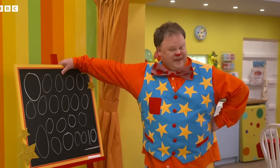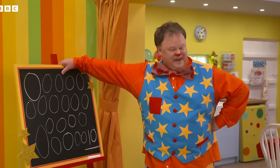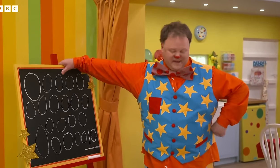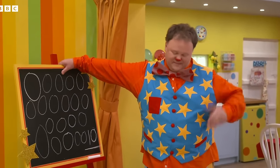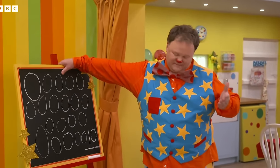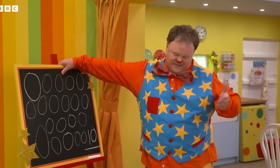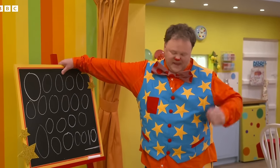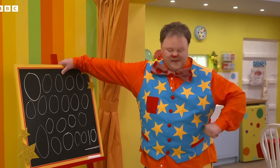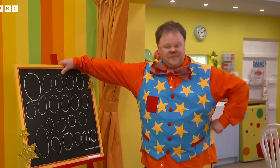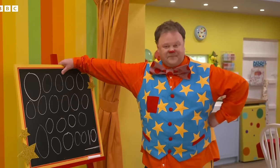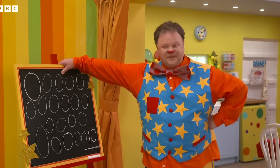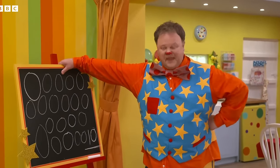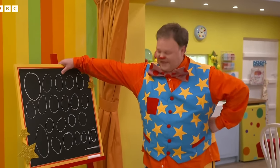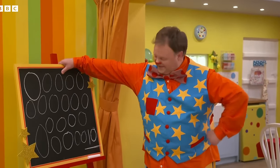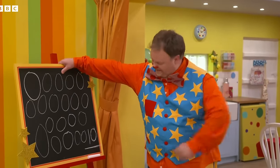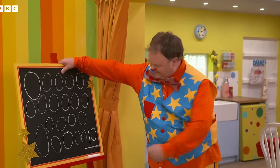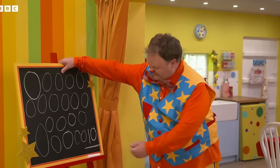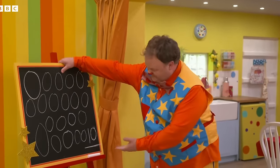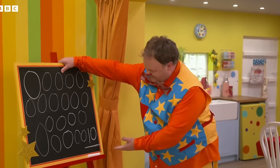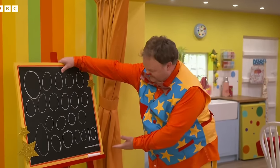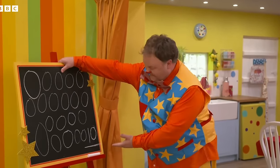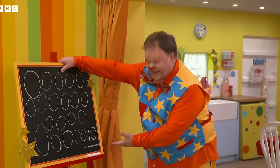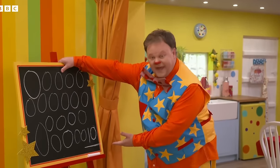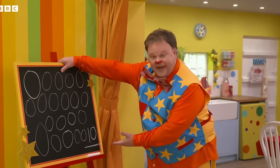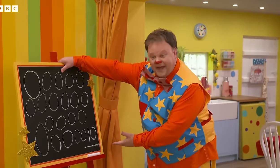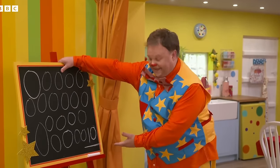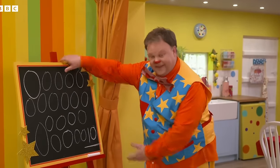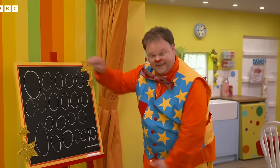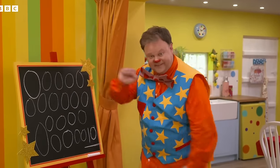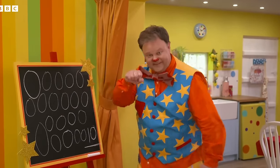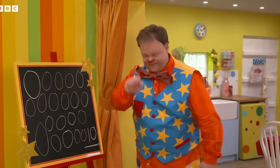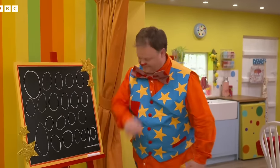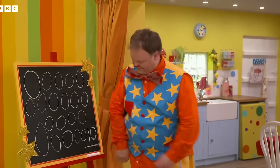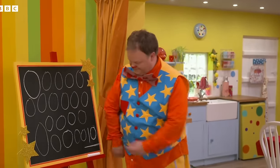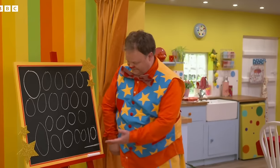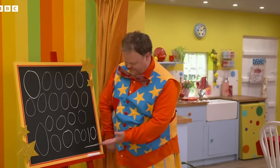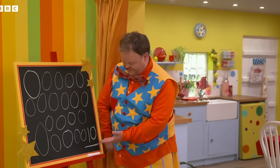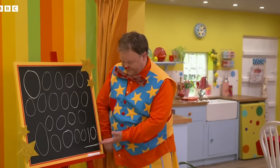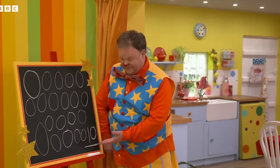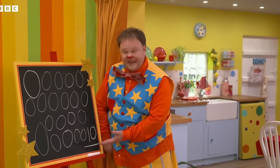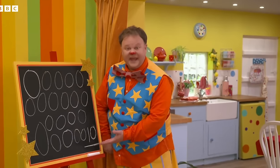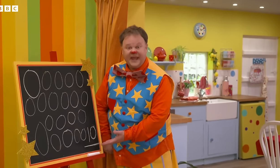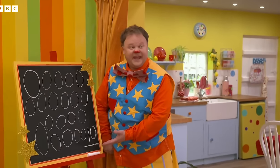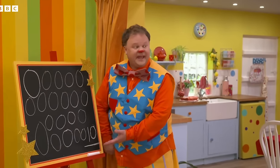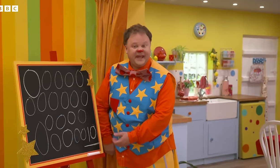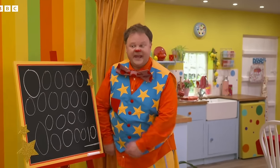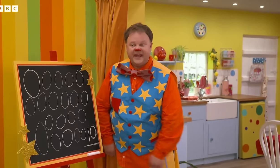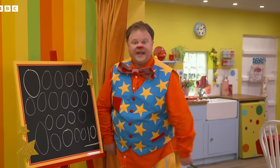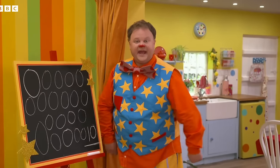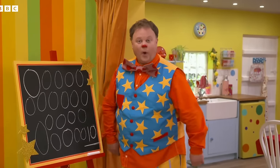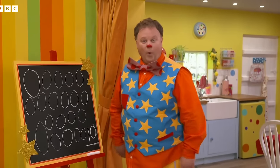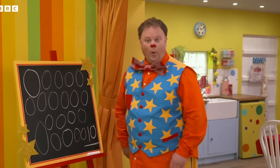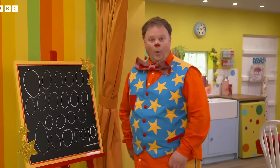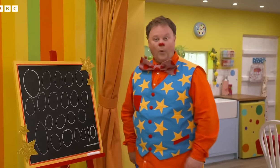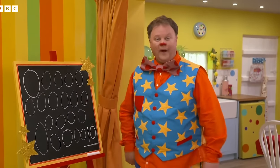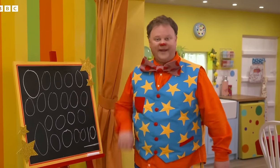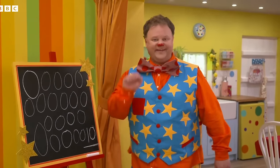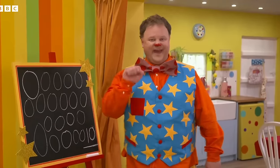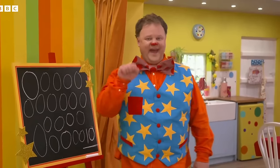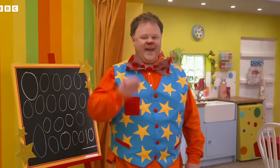spinner. Mr. Tumble? Yes? Please, can you show us the sign for shiny? Oh,